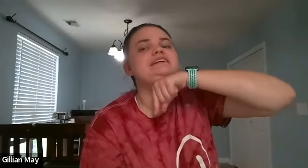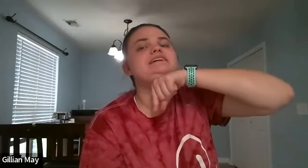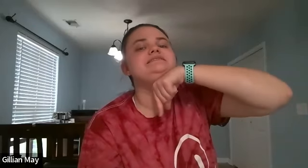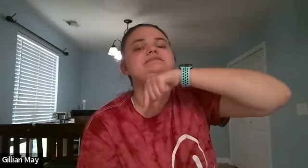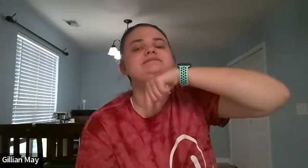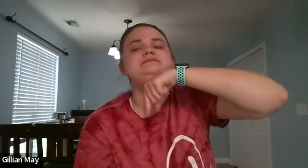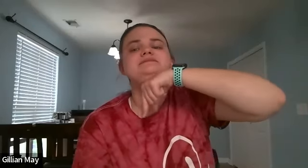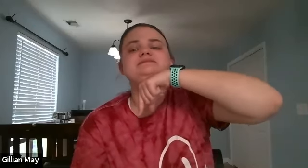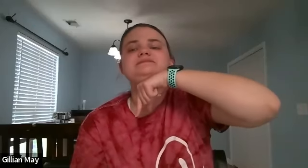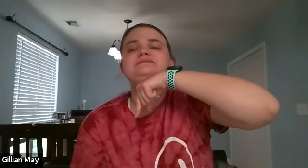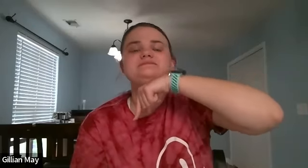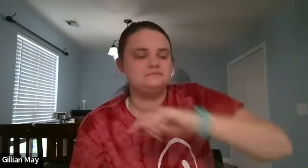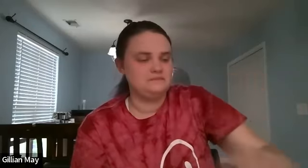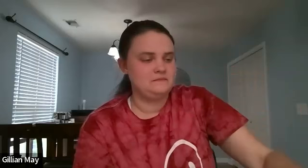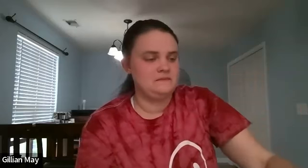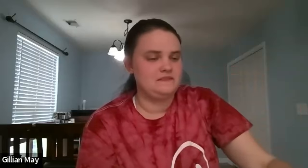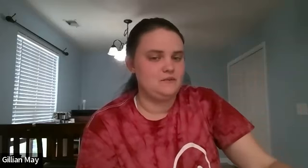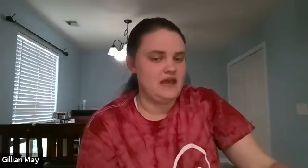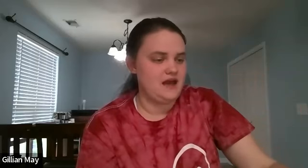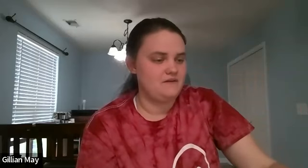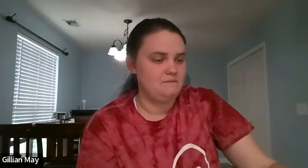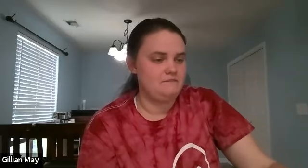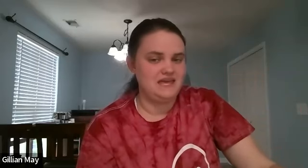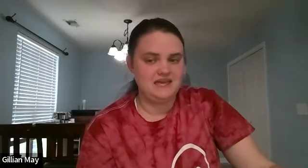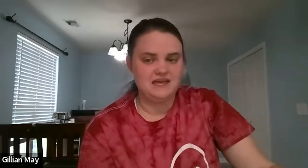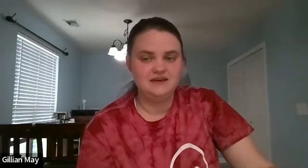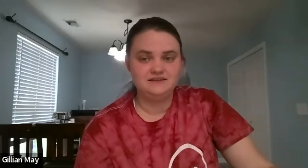Turkey. Then we have pig.